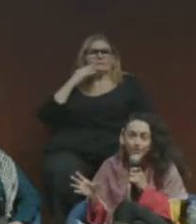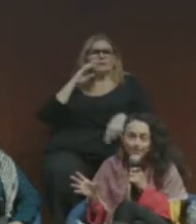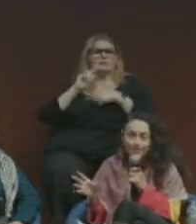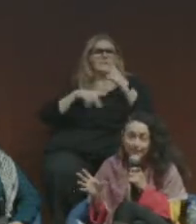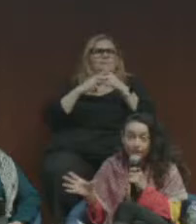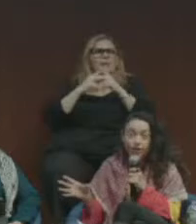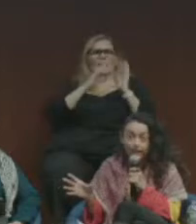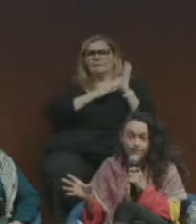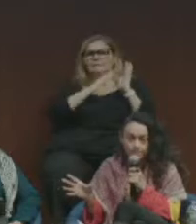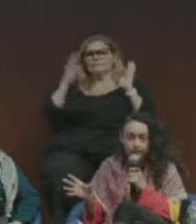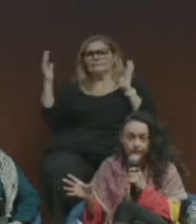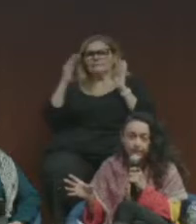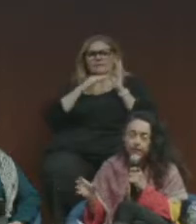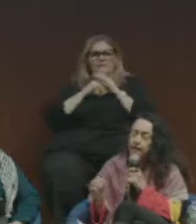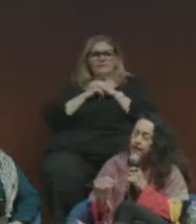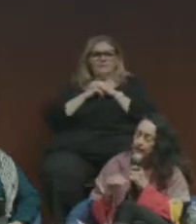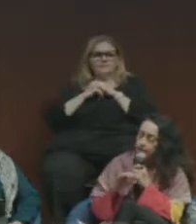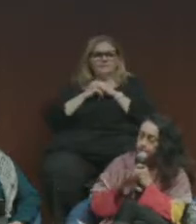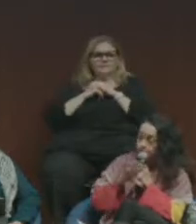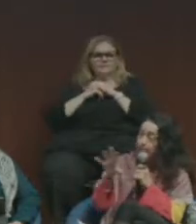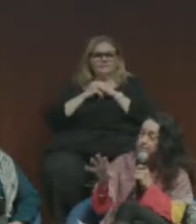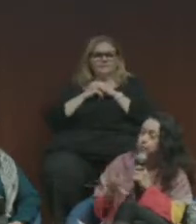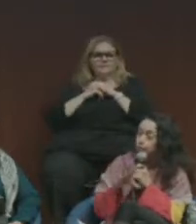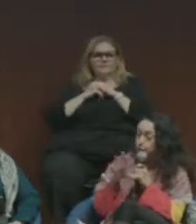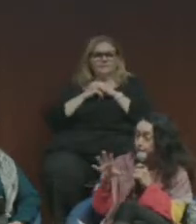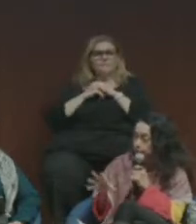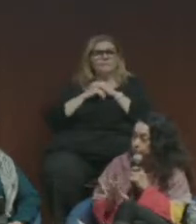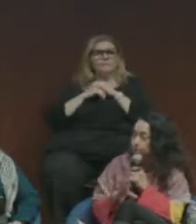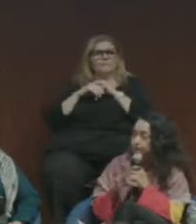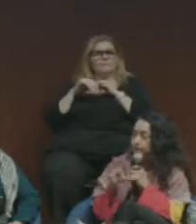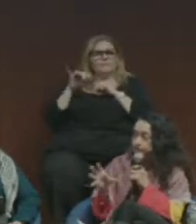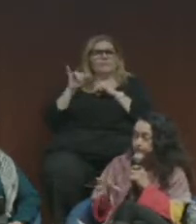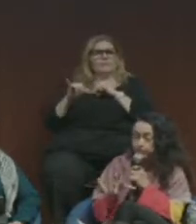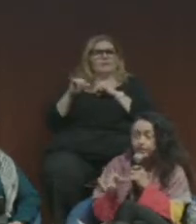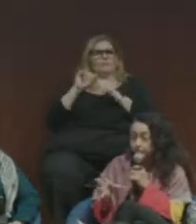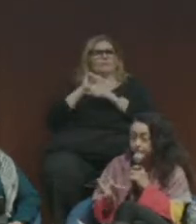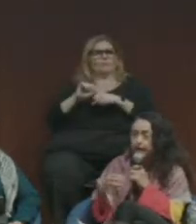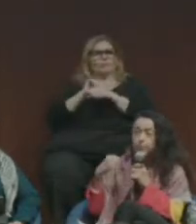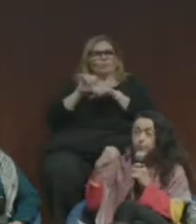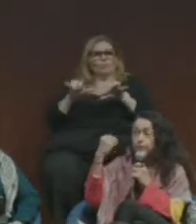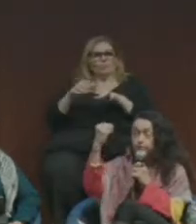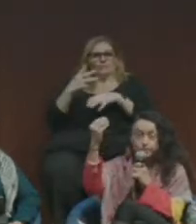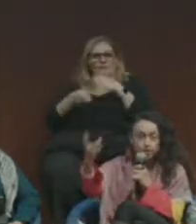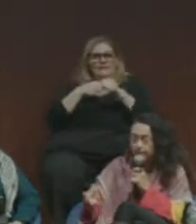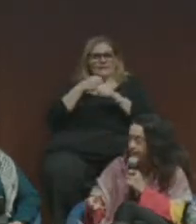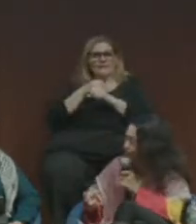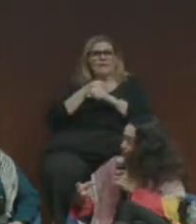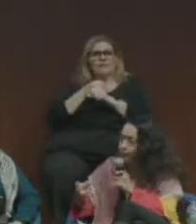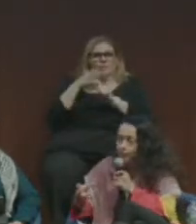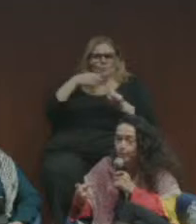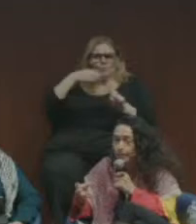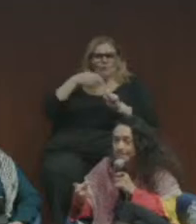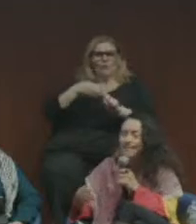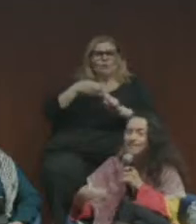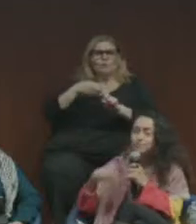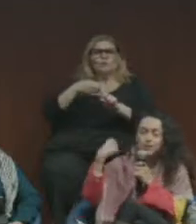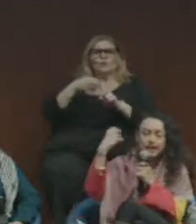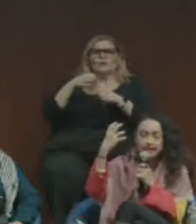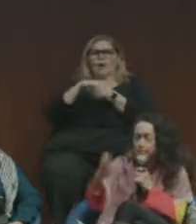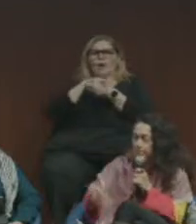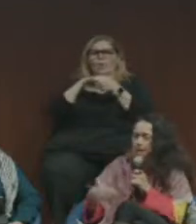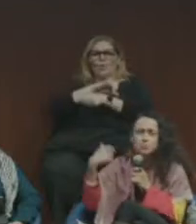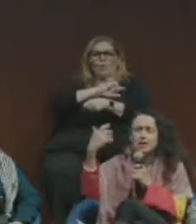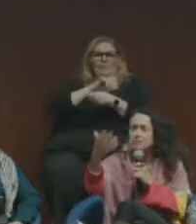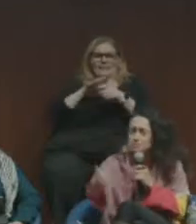form of this in our lives, right? So that's the work we were doing for years, and we were targeting our local precinct. We